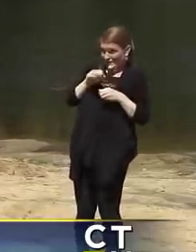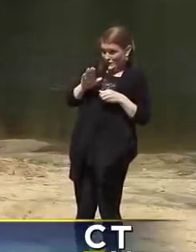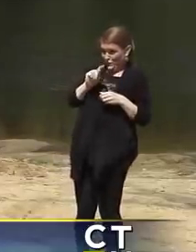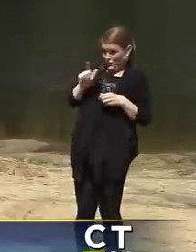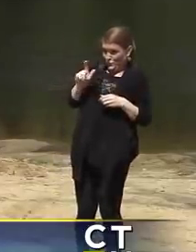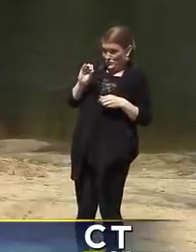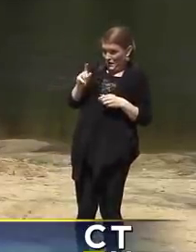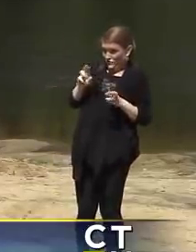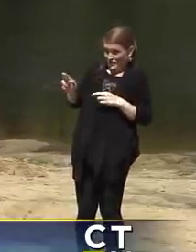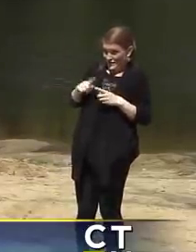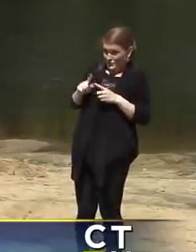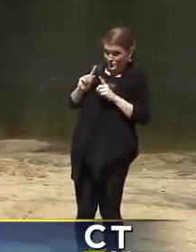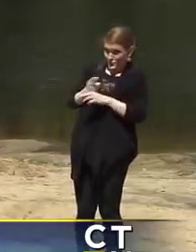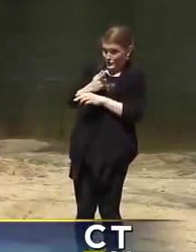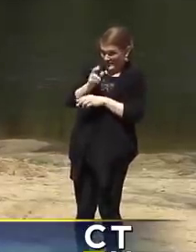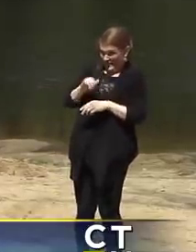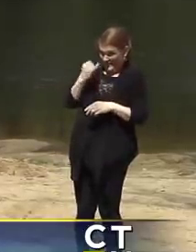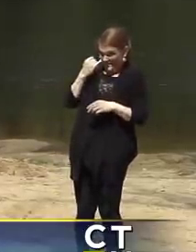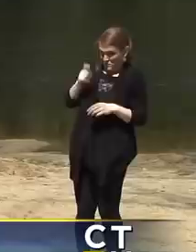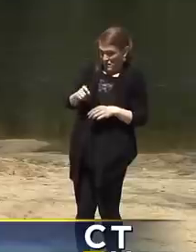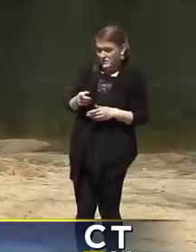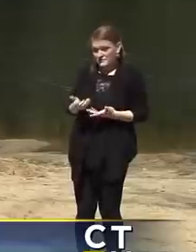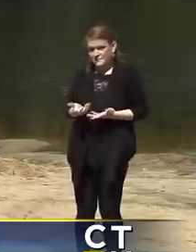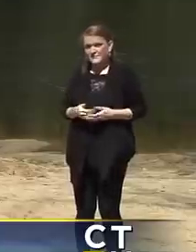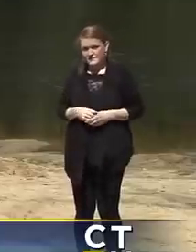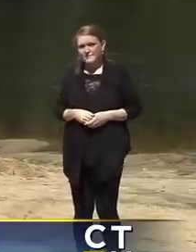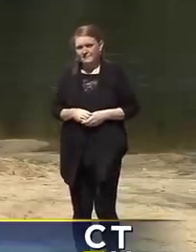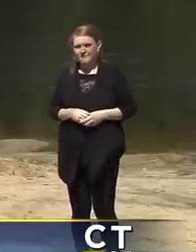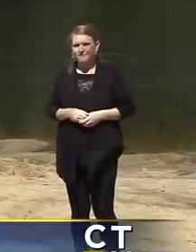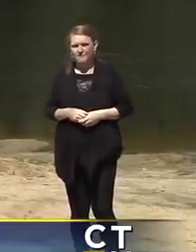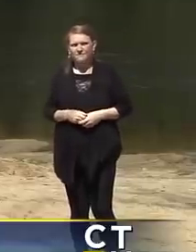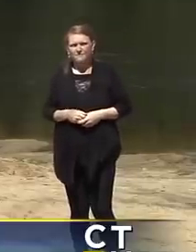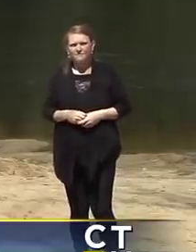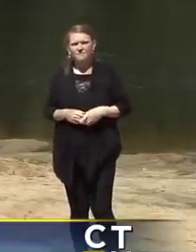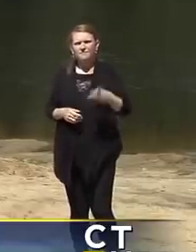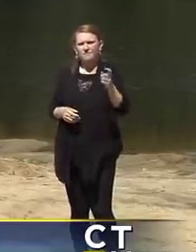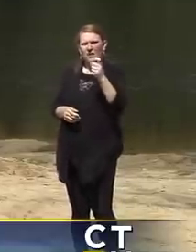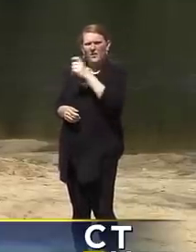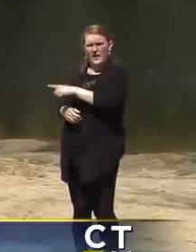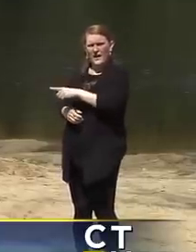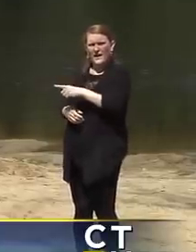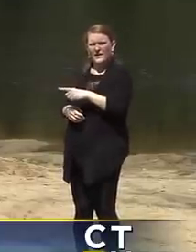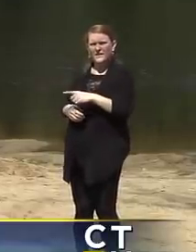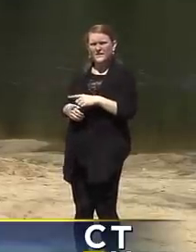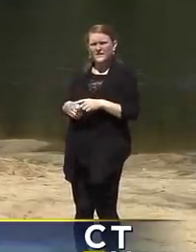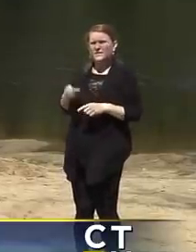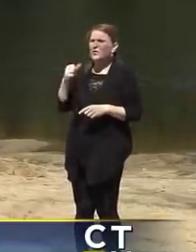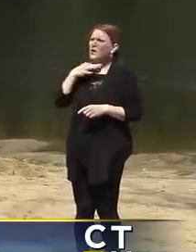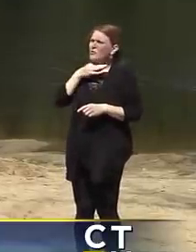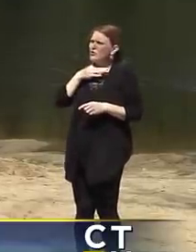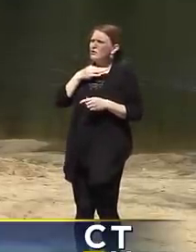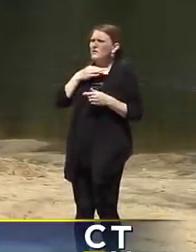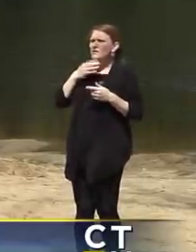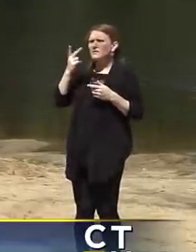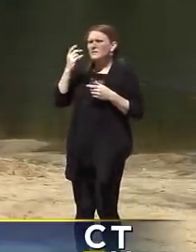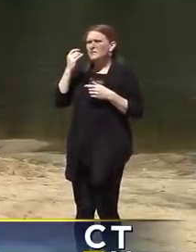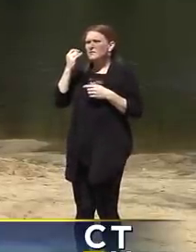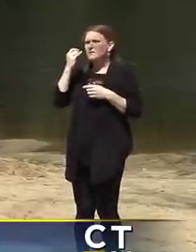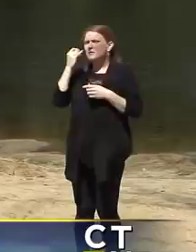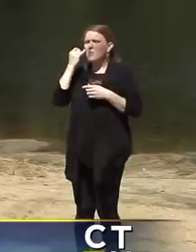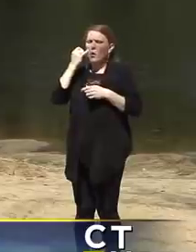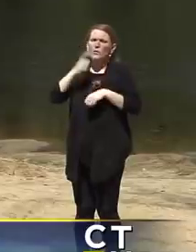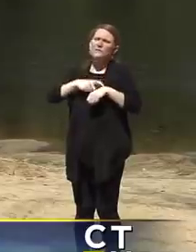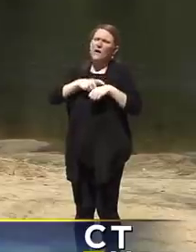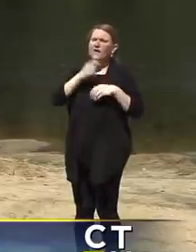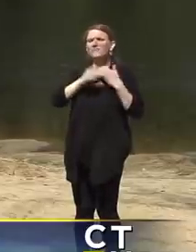Governor, as time goes by, are you afraid that some of your decisions are going to be seen as partisan?